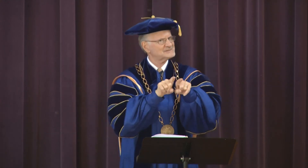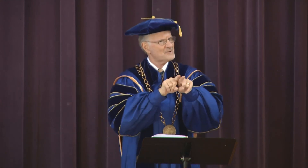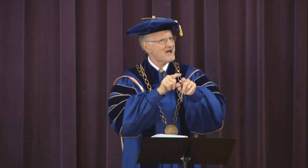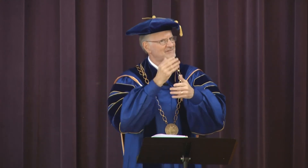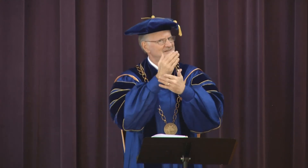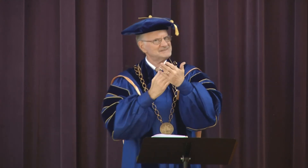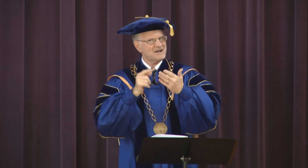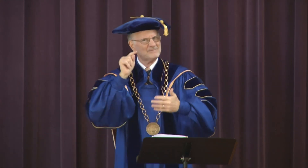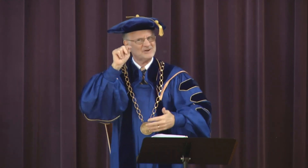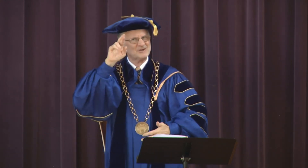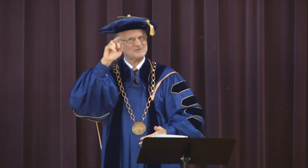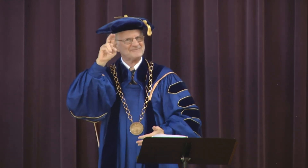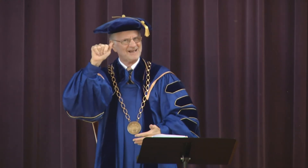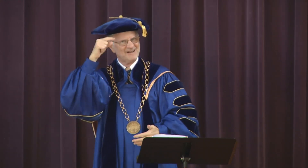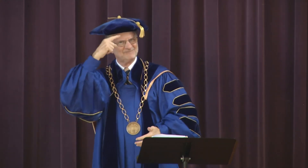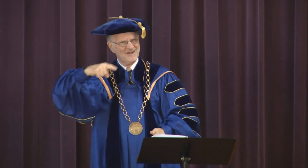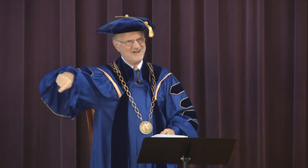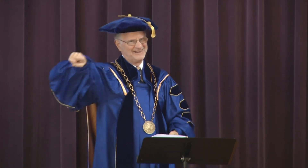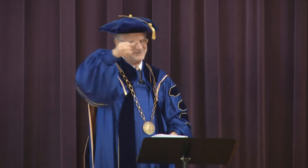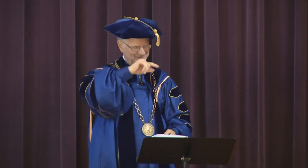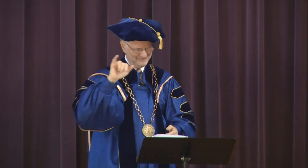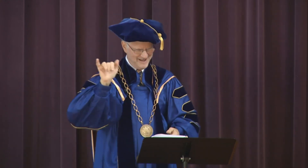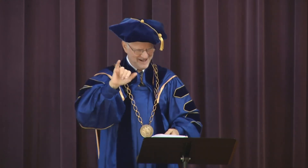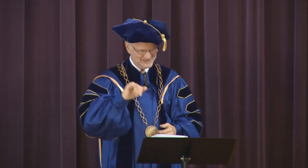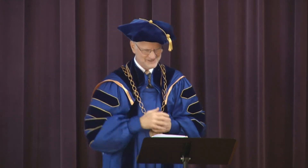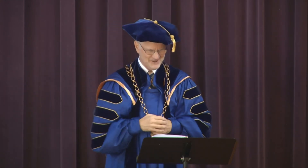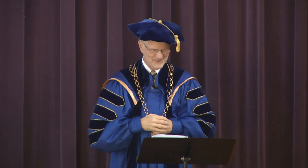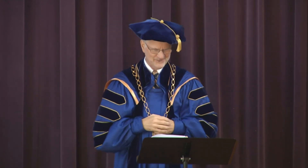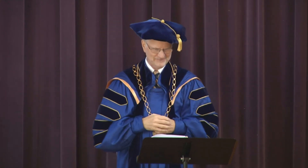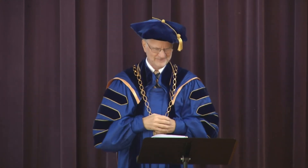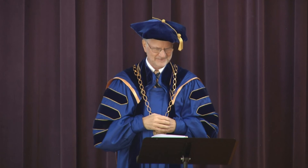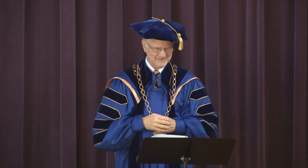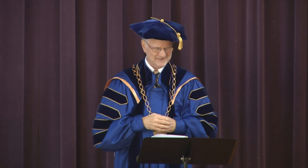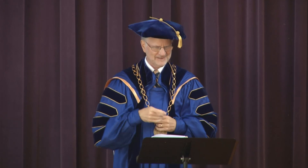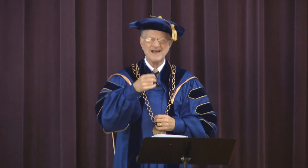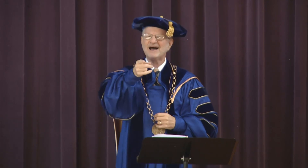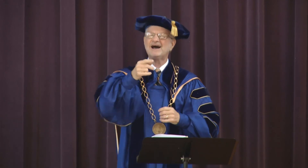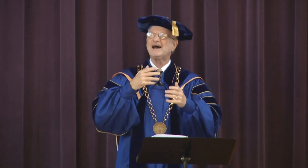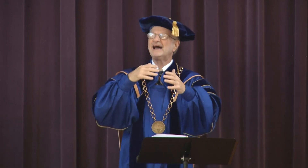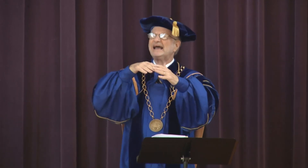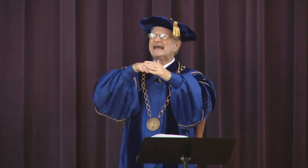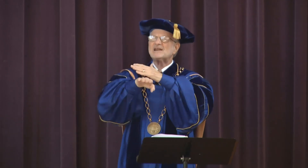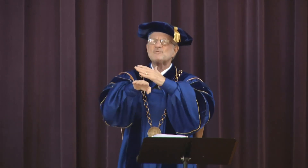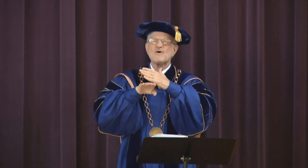has little bits of trivia that he shared with you, and I as well have some trivia that I'd like to share with you.